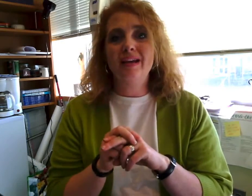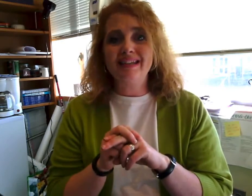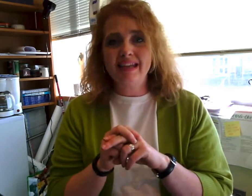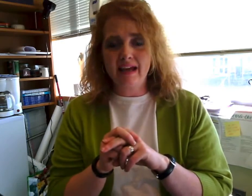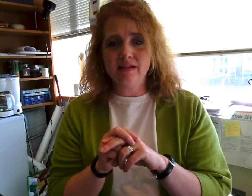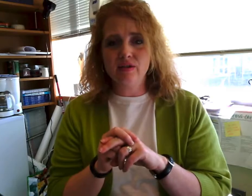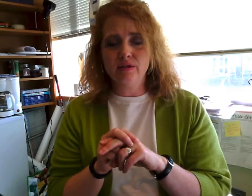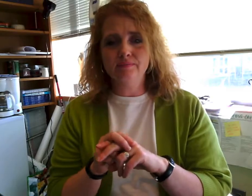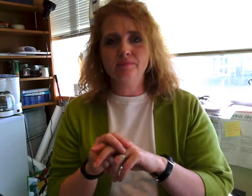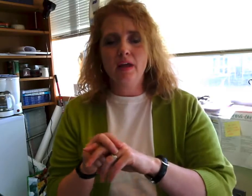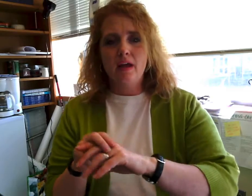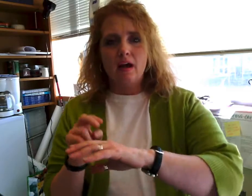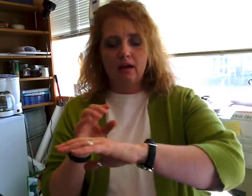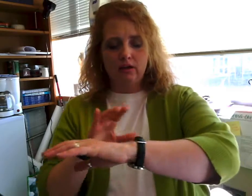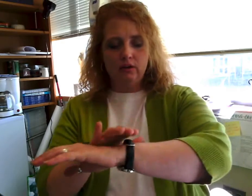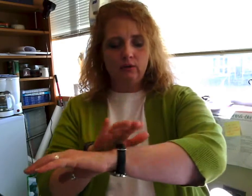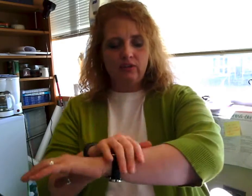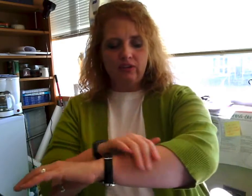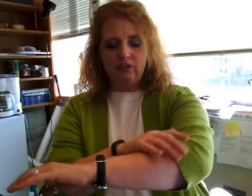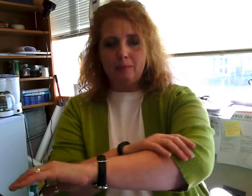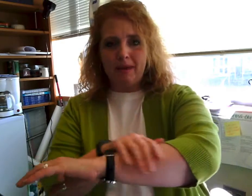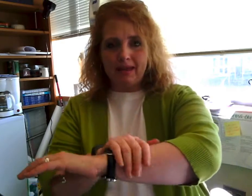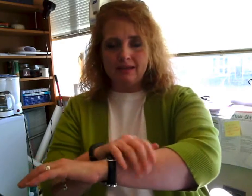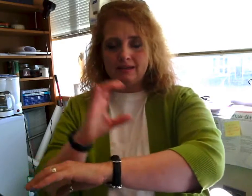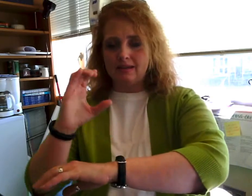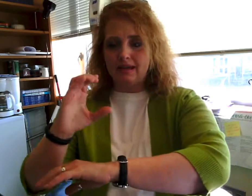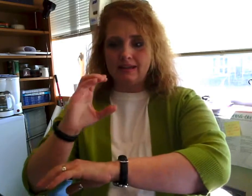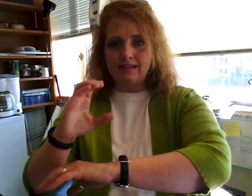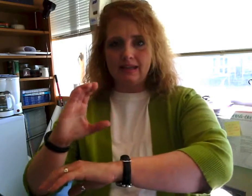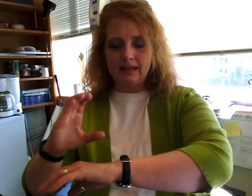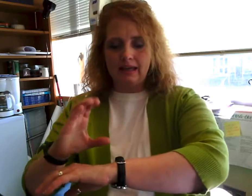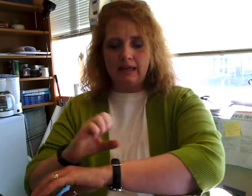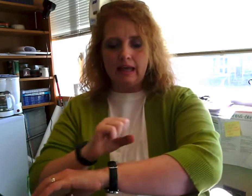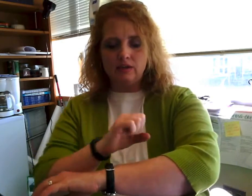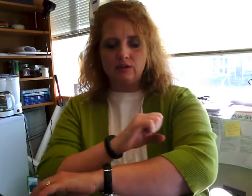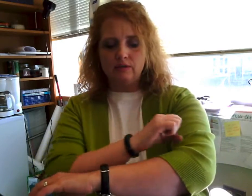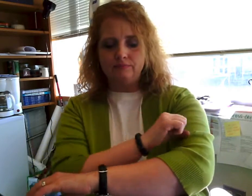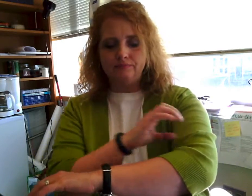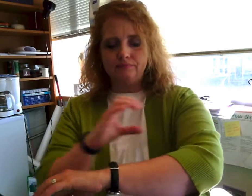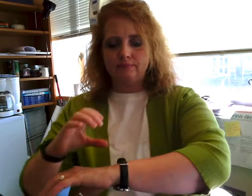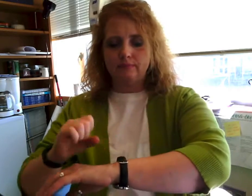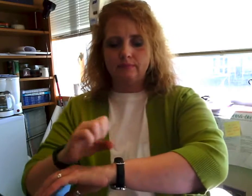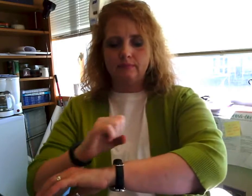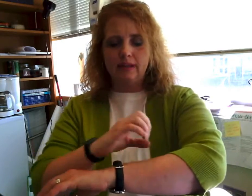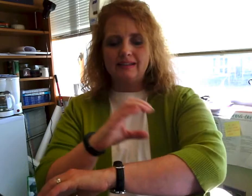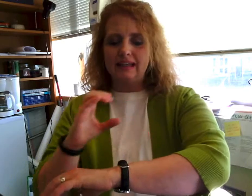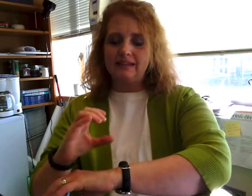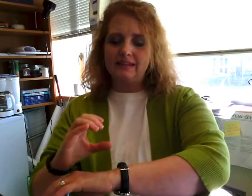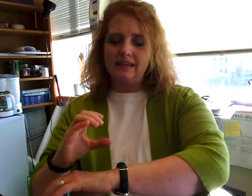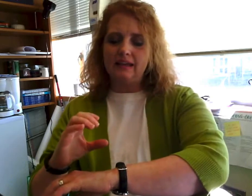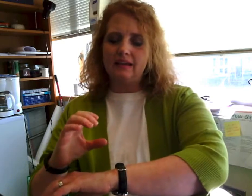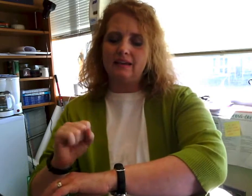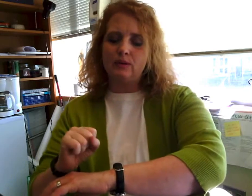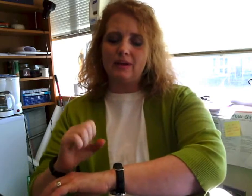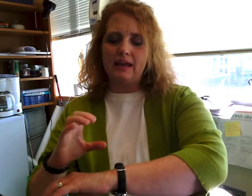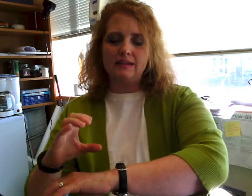one is cancer. Use this as a base in a C, cancer. It's like a C to an